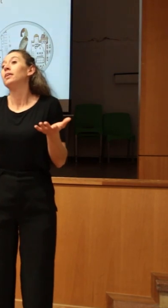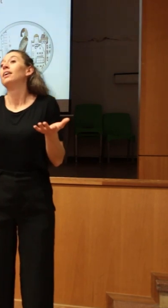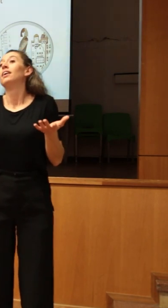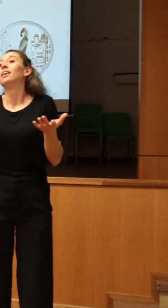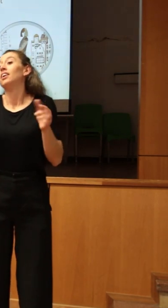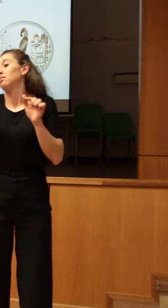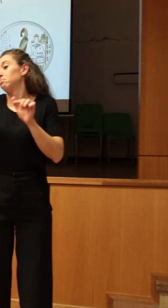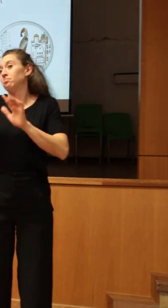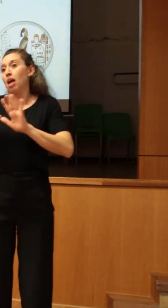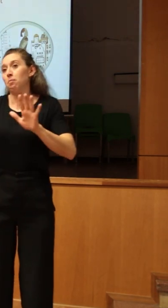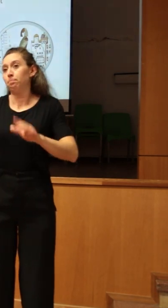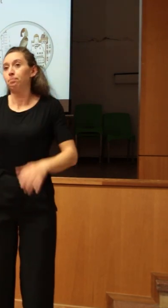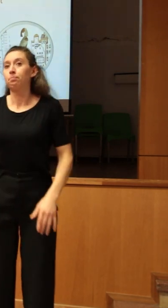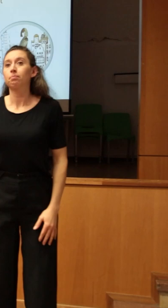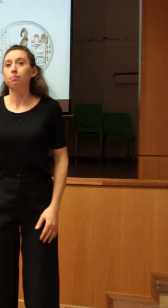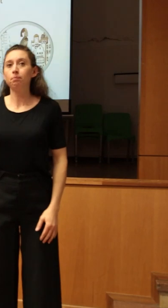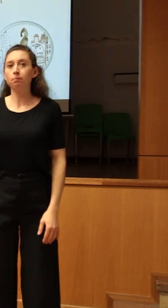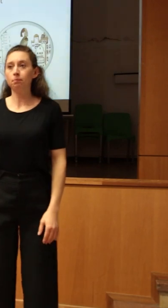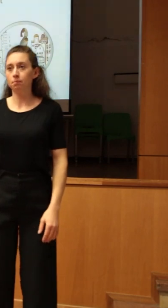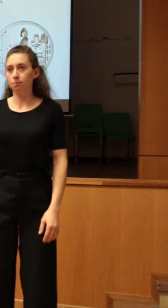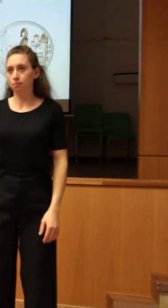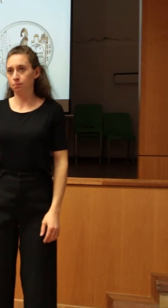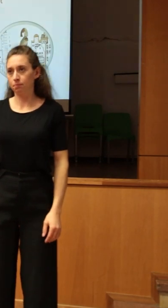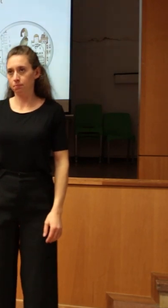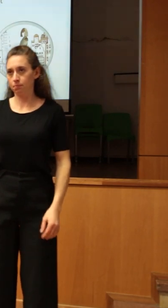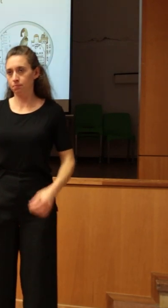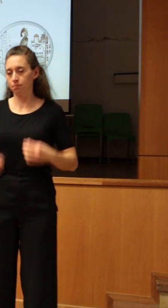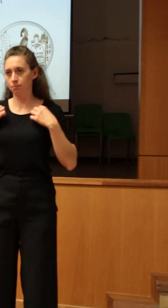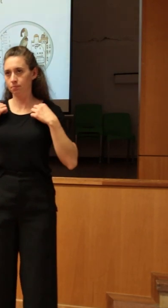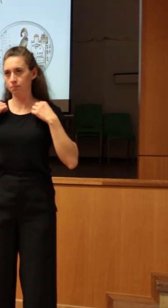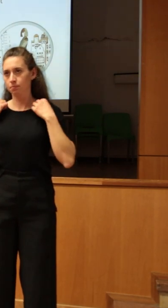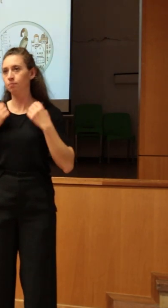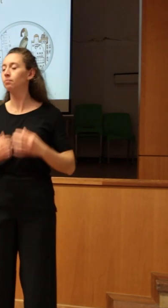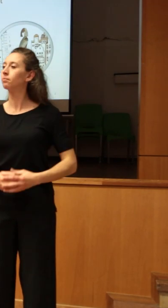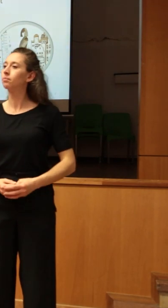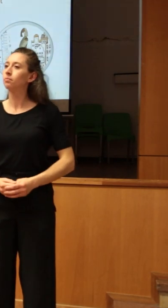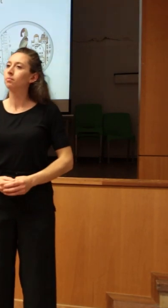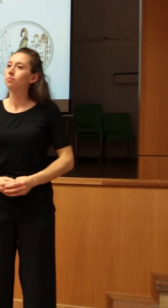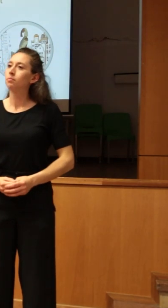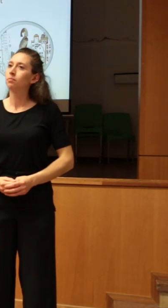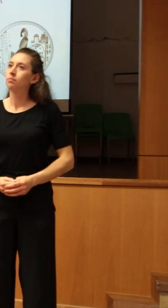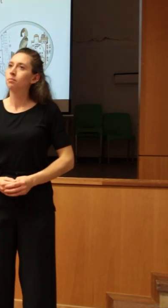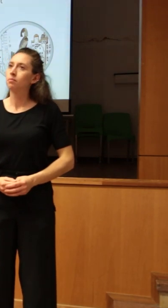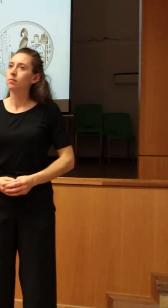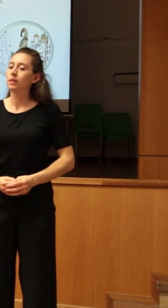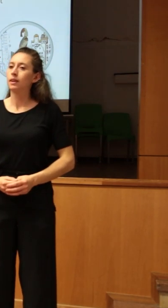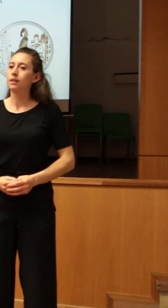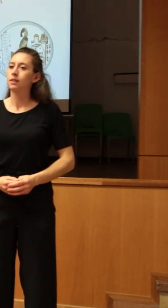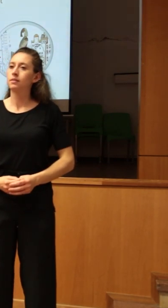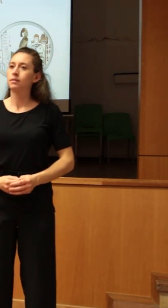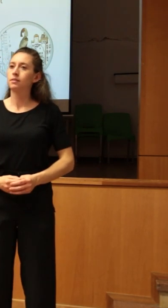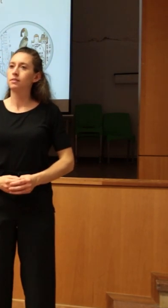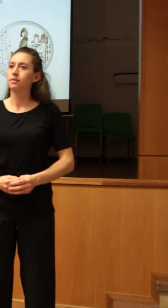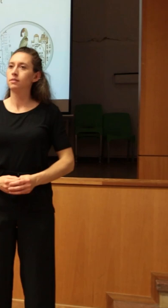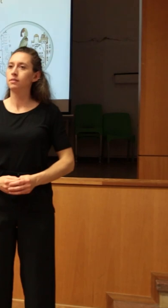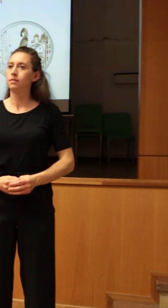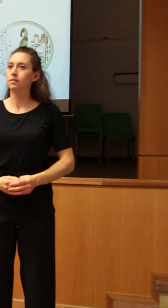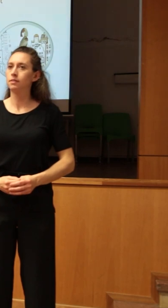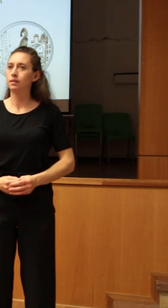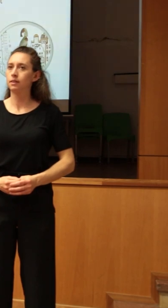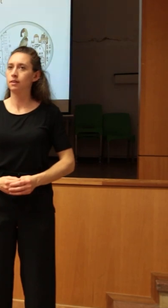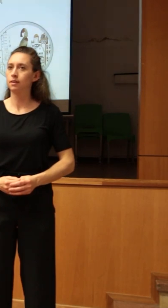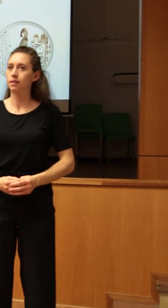Y así quedó. I need my quiet time. And then I thought, well, wouldn't it be nice to have a little bit of water or coffee or